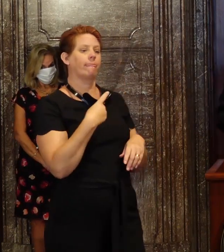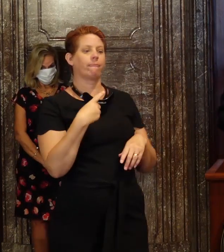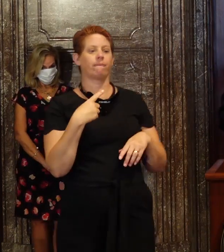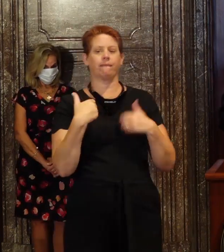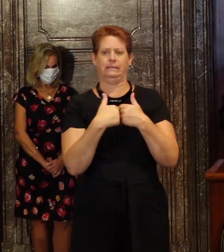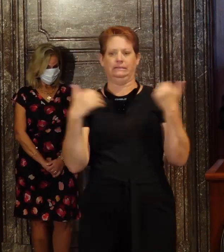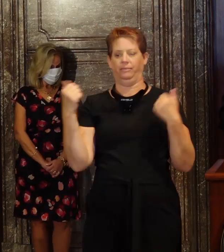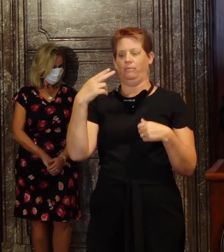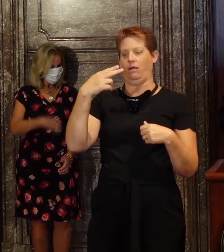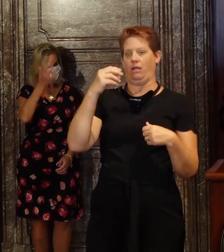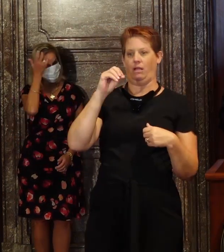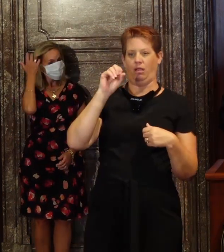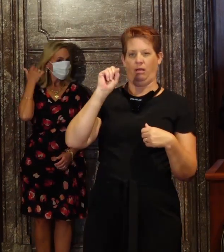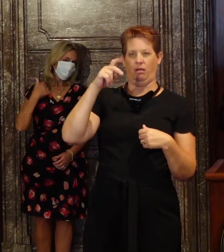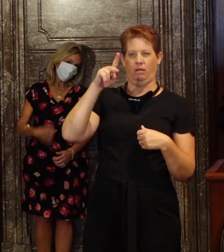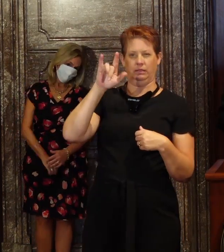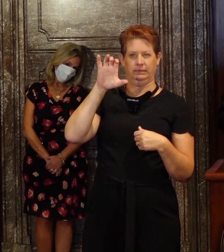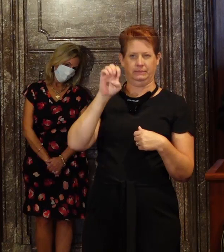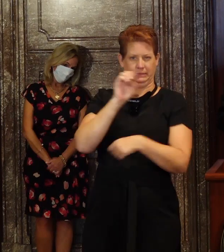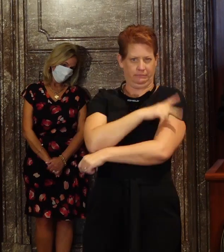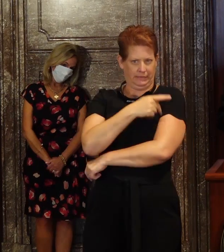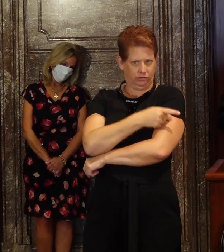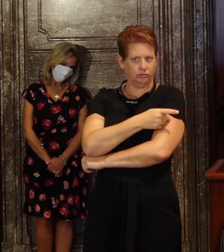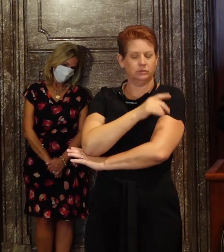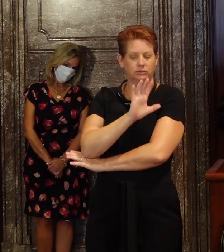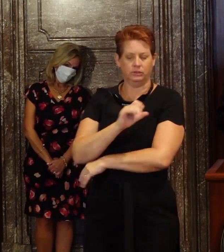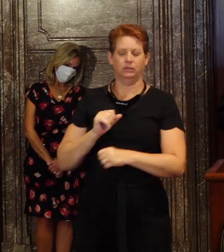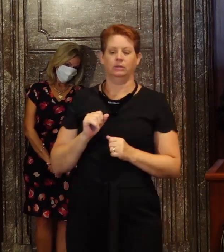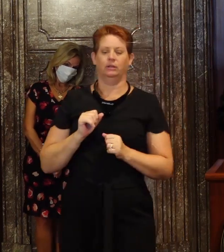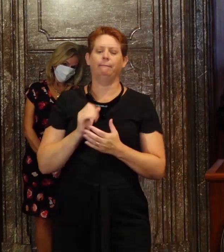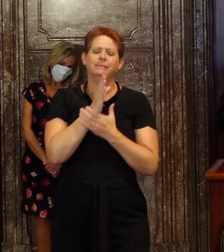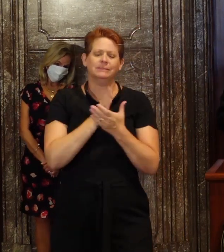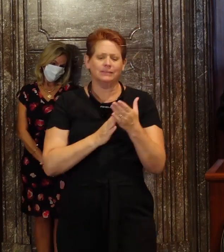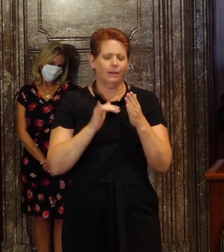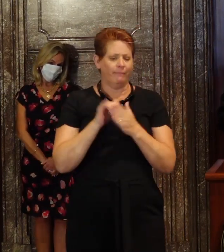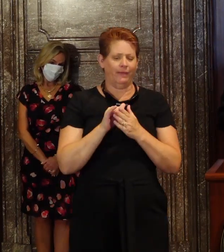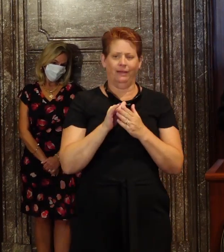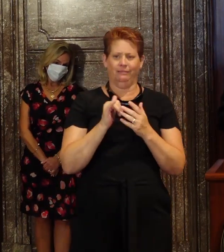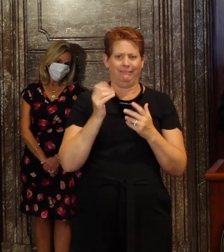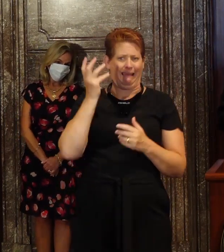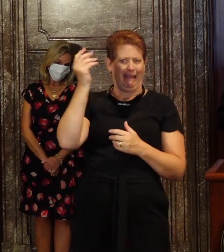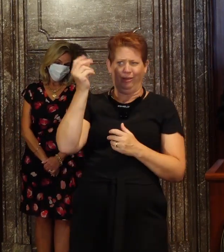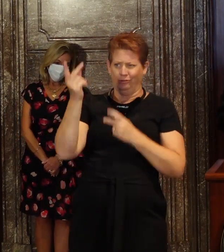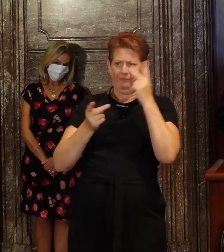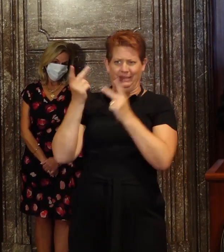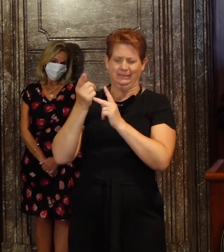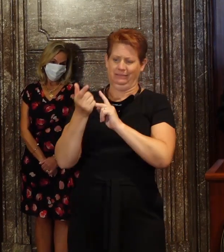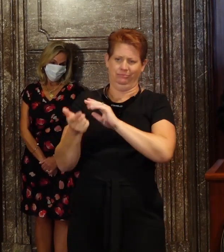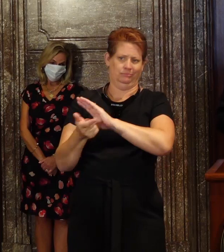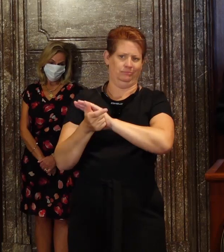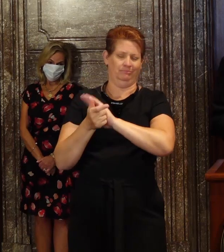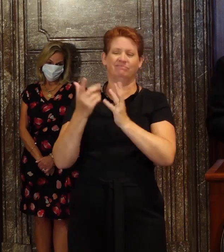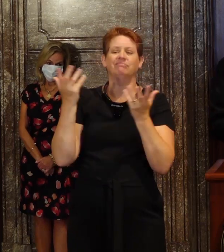hospice patients, there may be some nursing home patients for which outdoor visits just isn't realistic considering the health conditions.